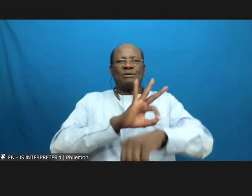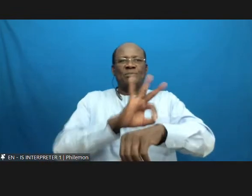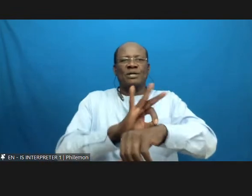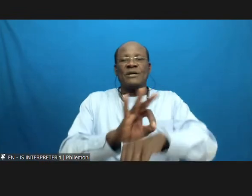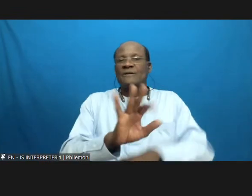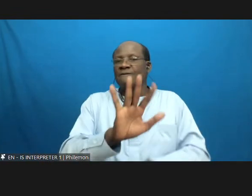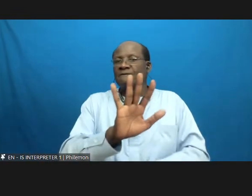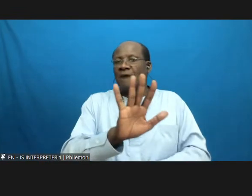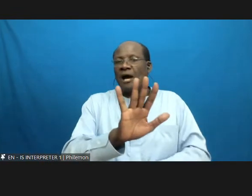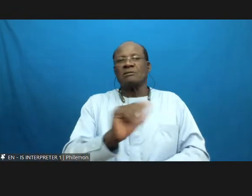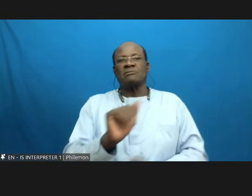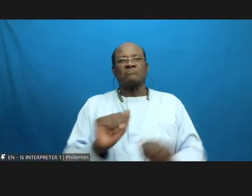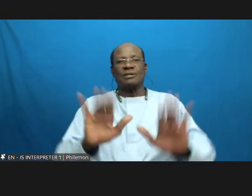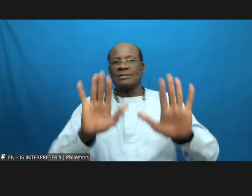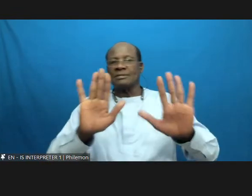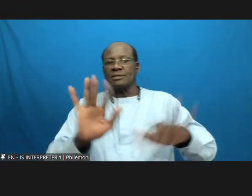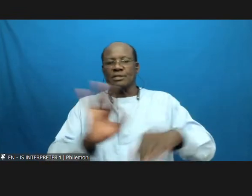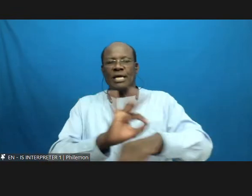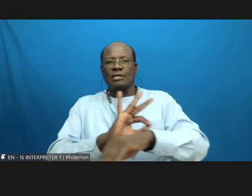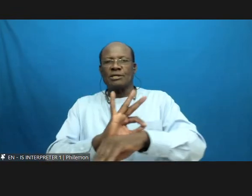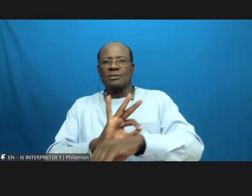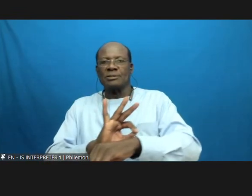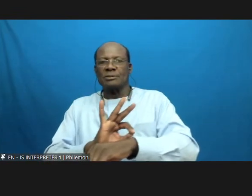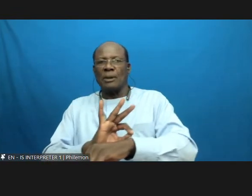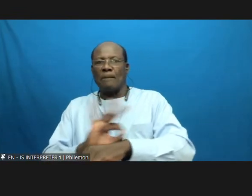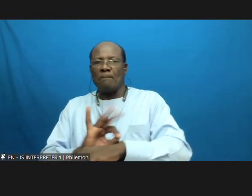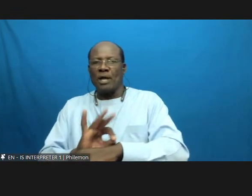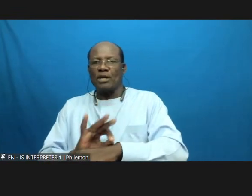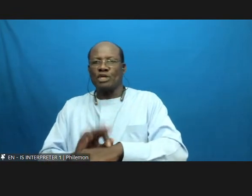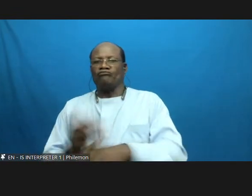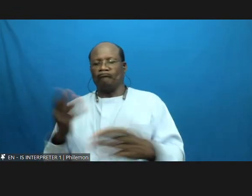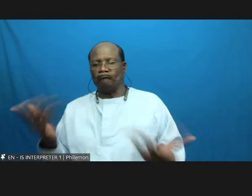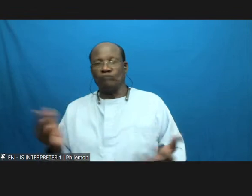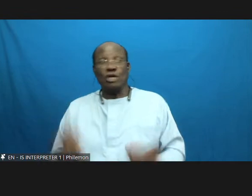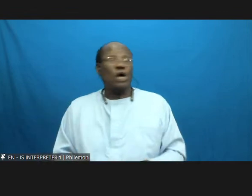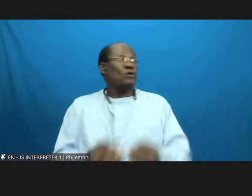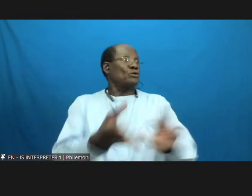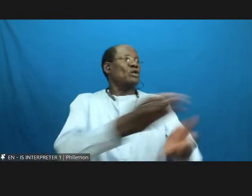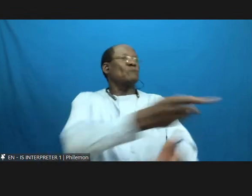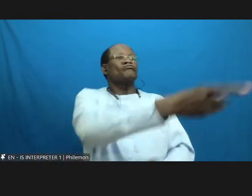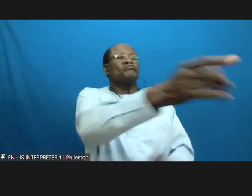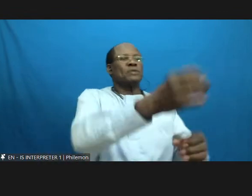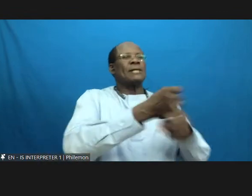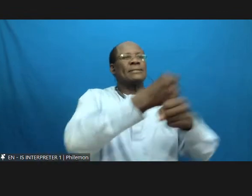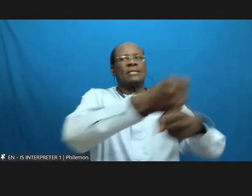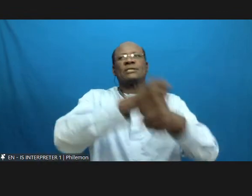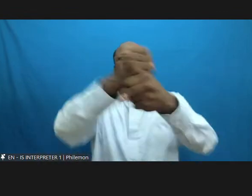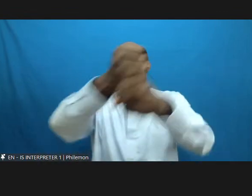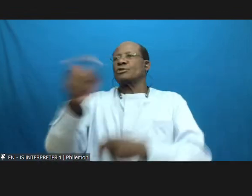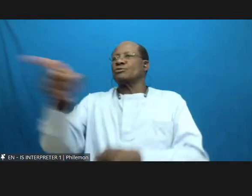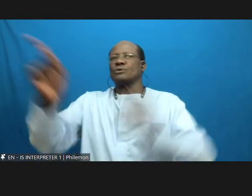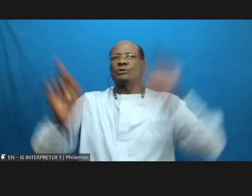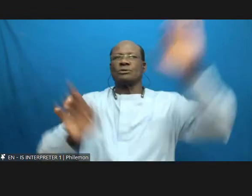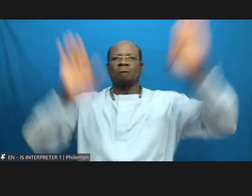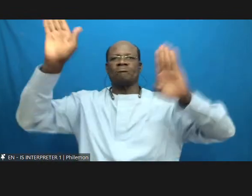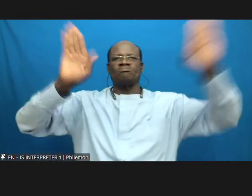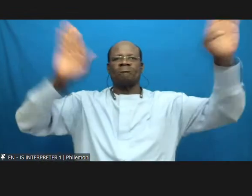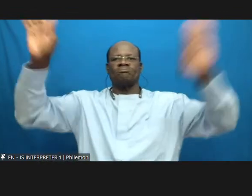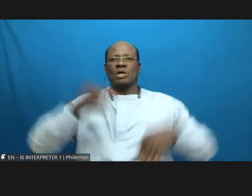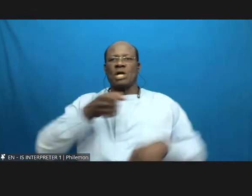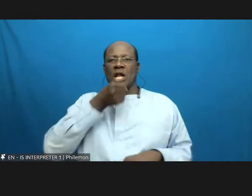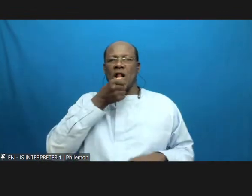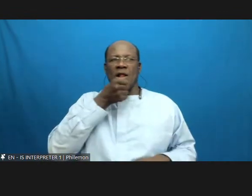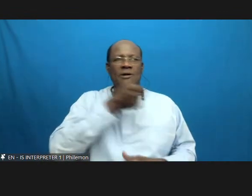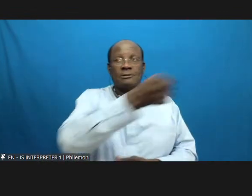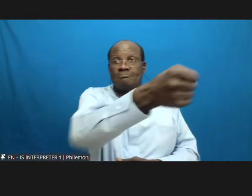to make from the floor, please raise your hands. We will give you the mic to make a contribution. We would ask if anyone